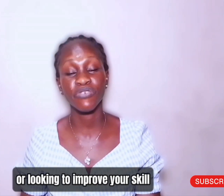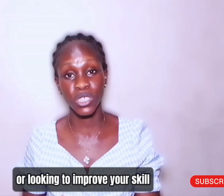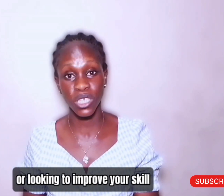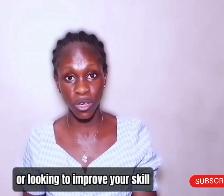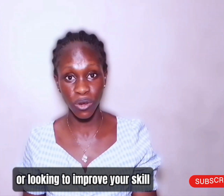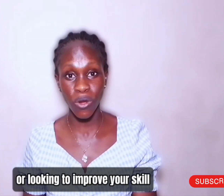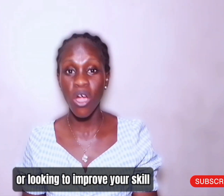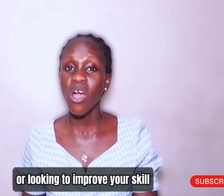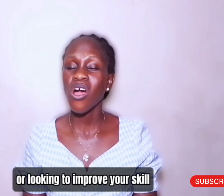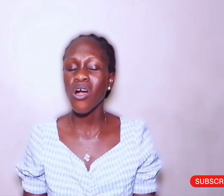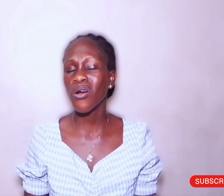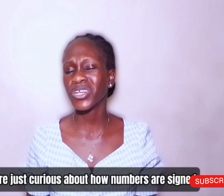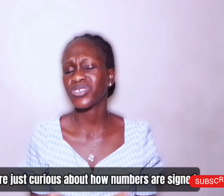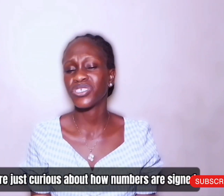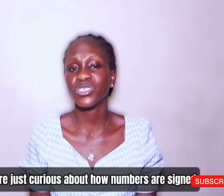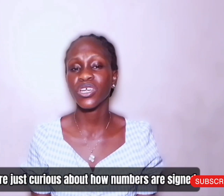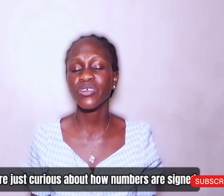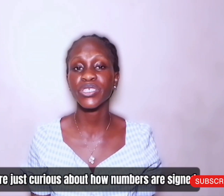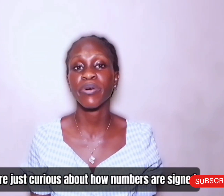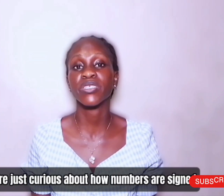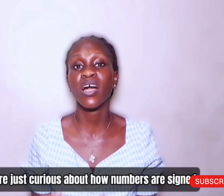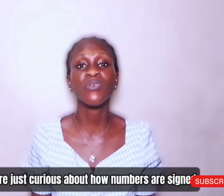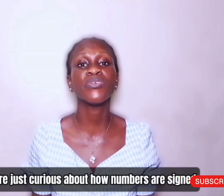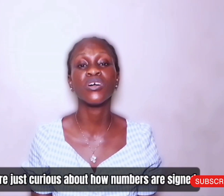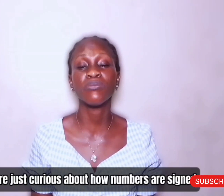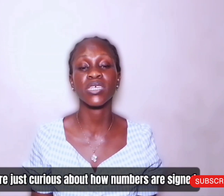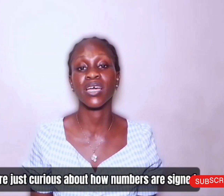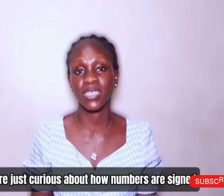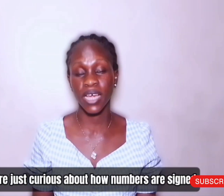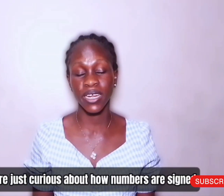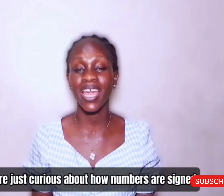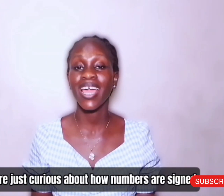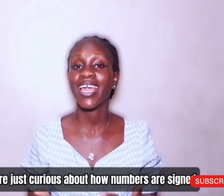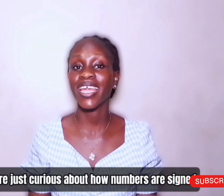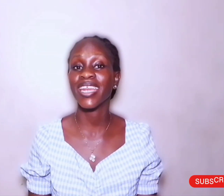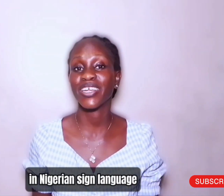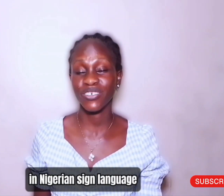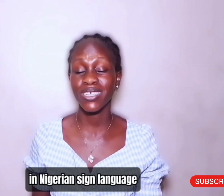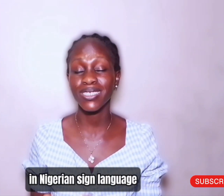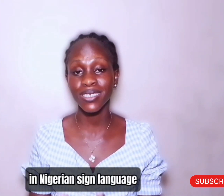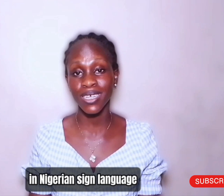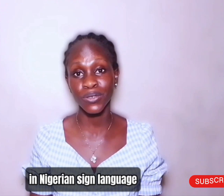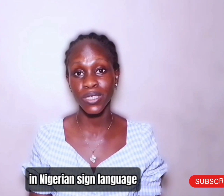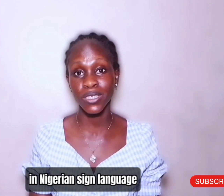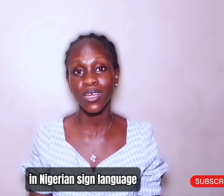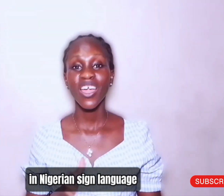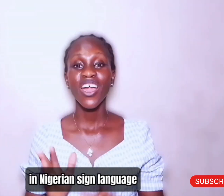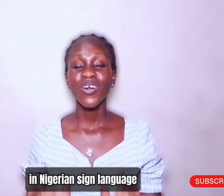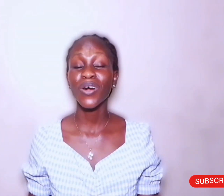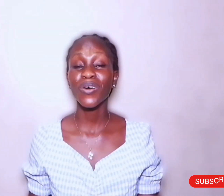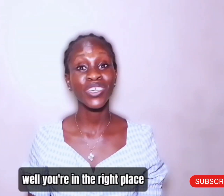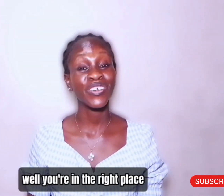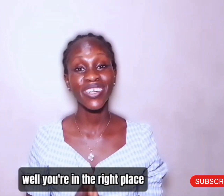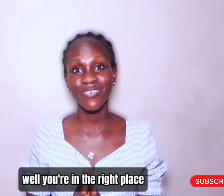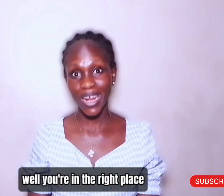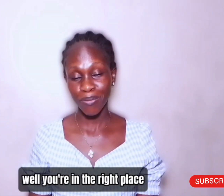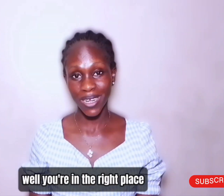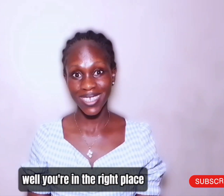your skill, or you're just curious about how numbers are signed in Nigerian Sign Language, well, you're in the right